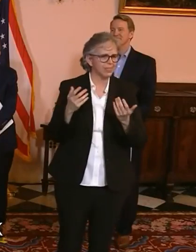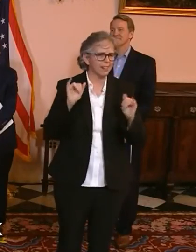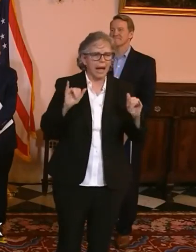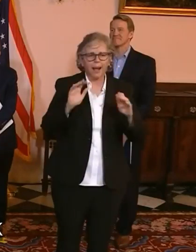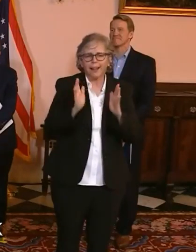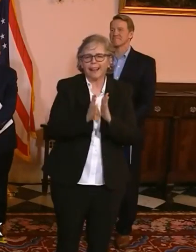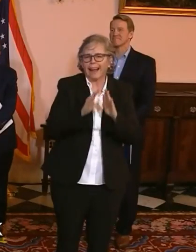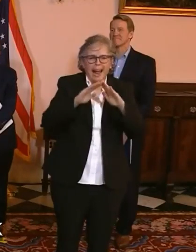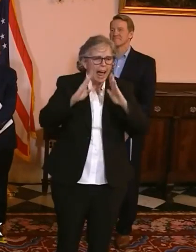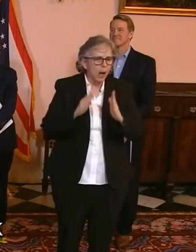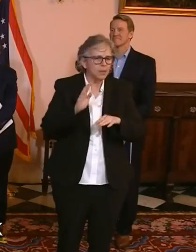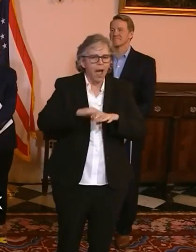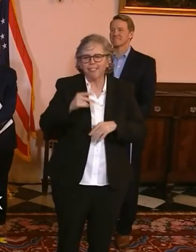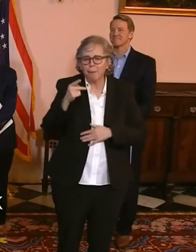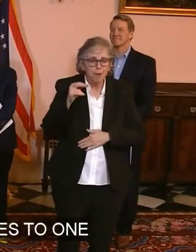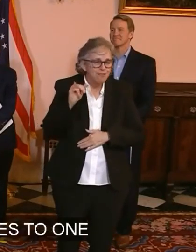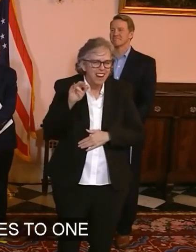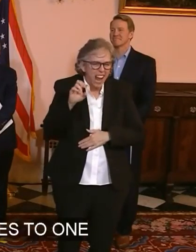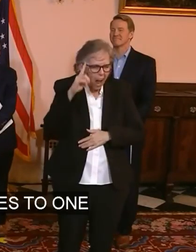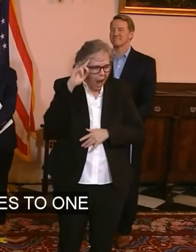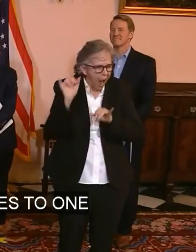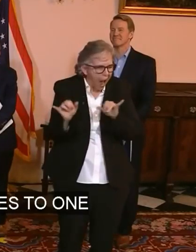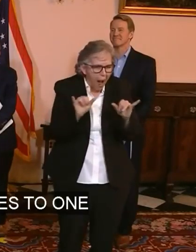pretty fascinated by it too.